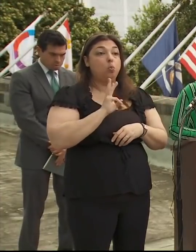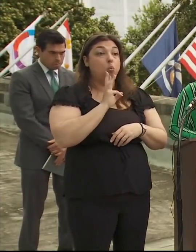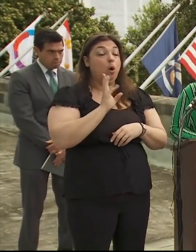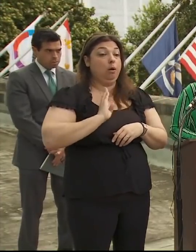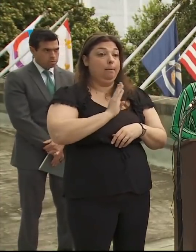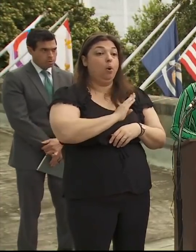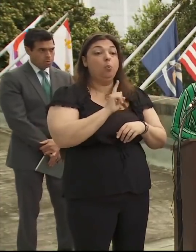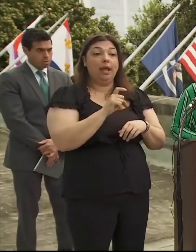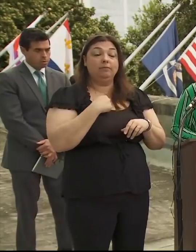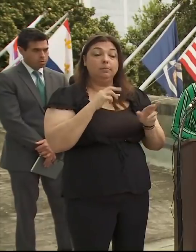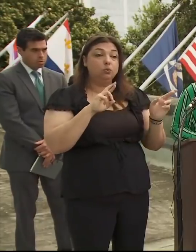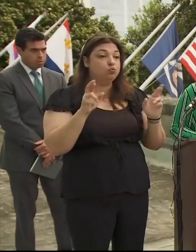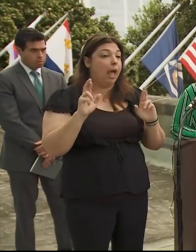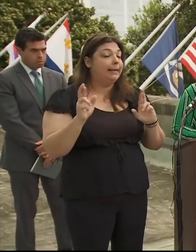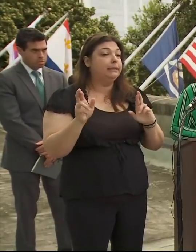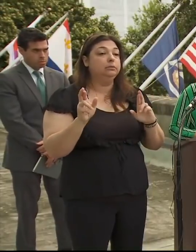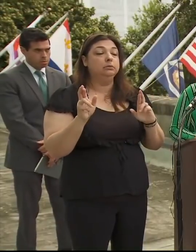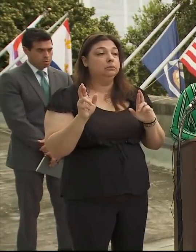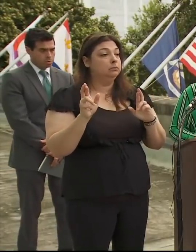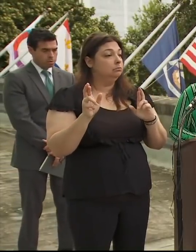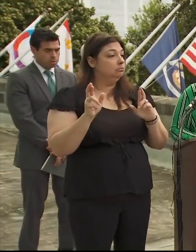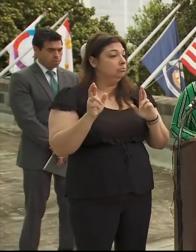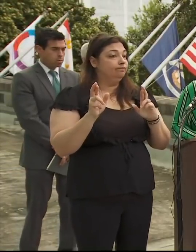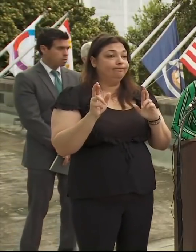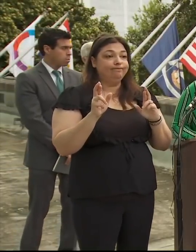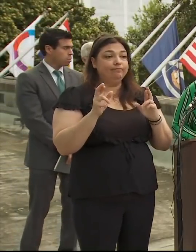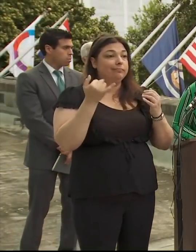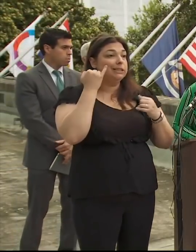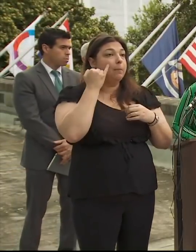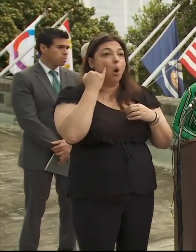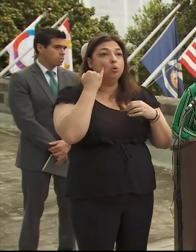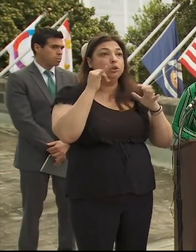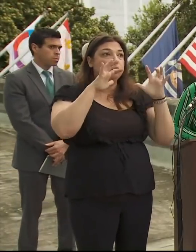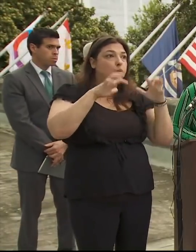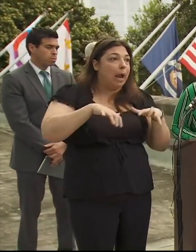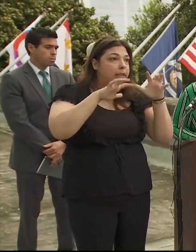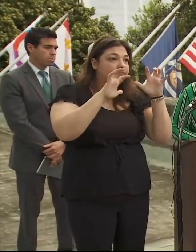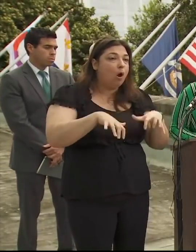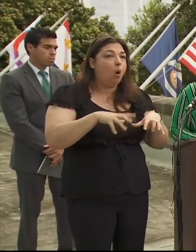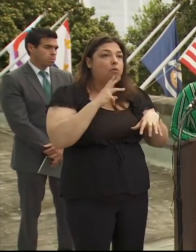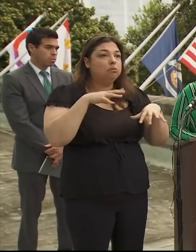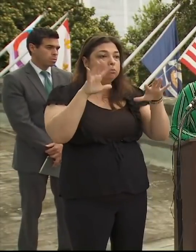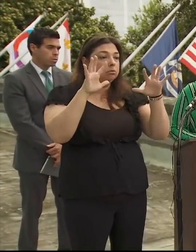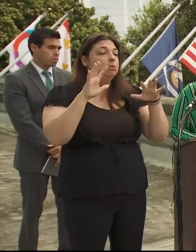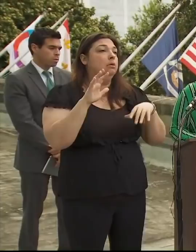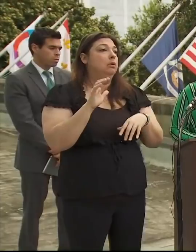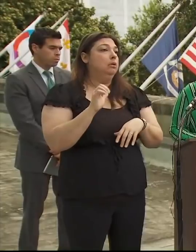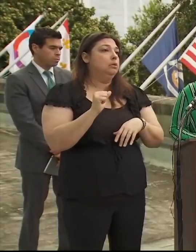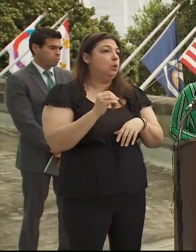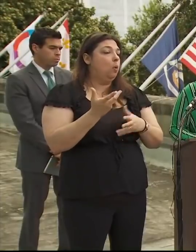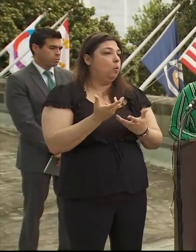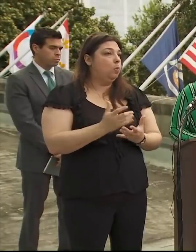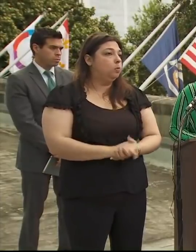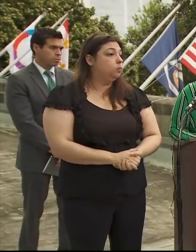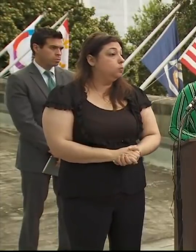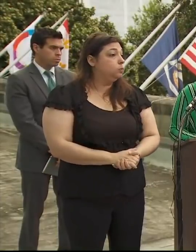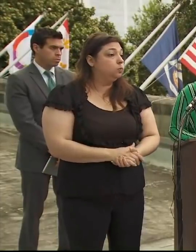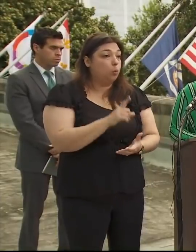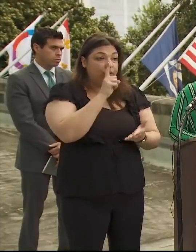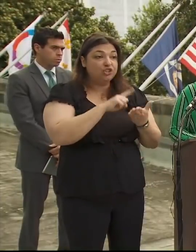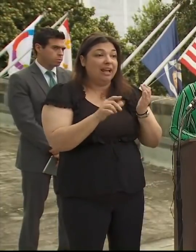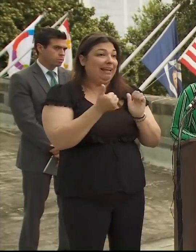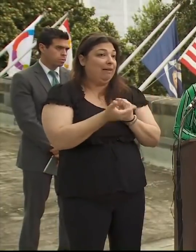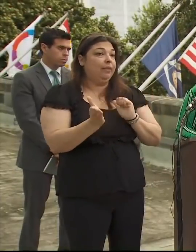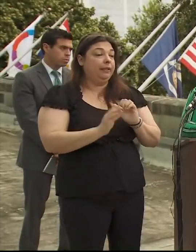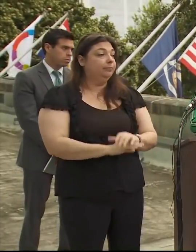we have to be ready just in the event of a rainfall. So we're looking at